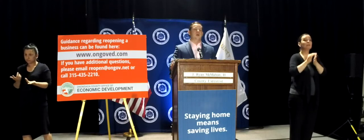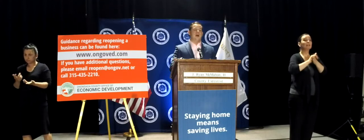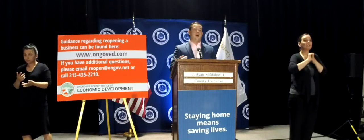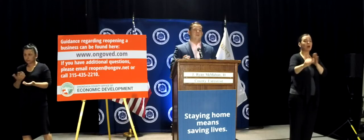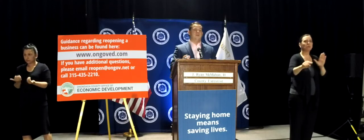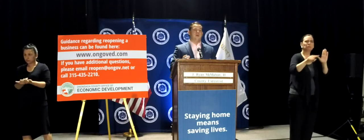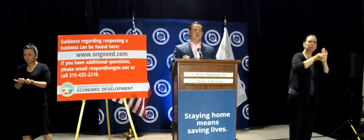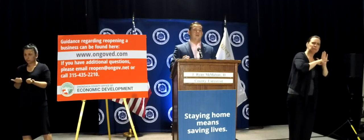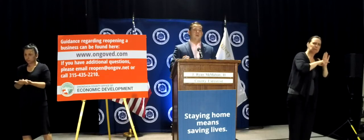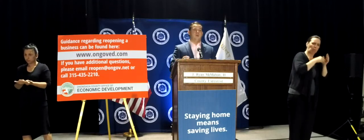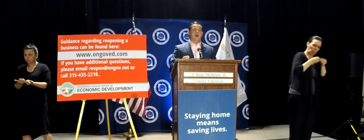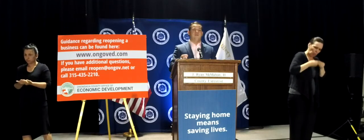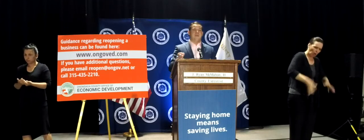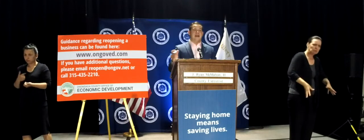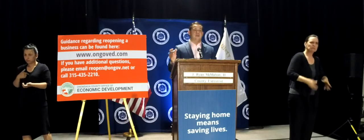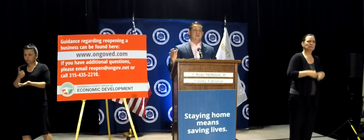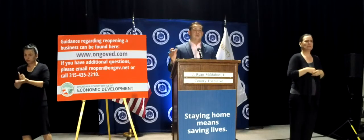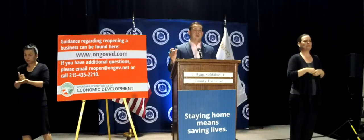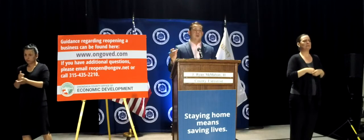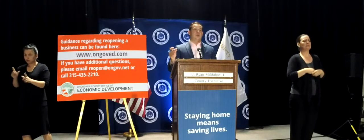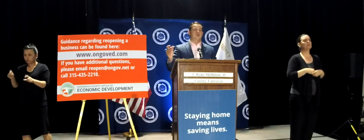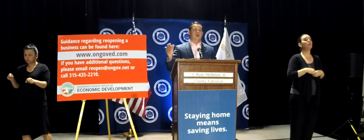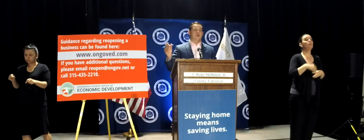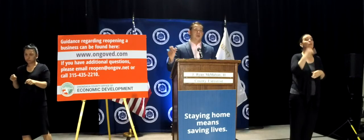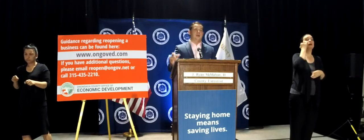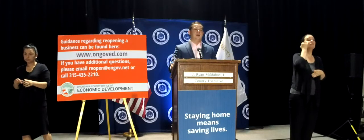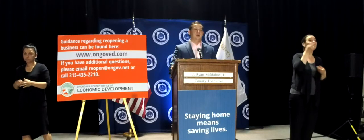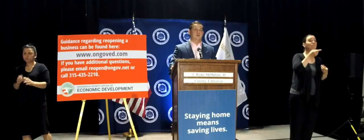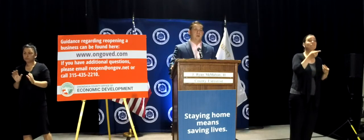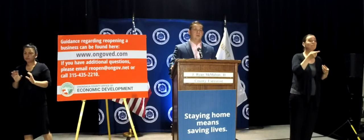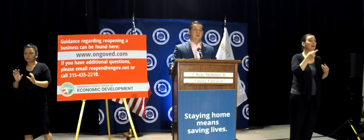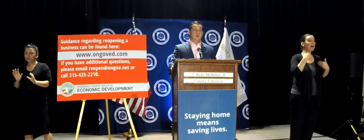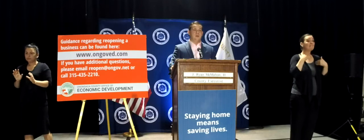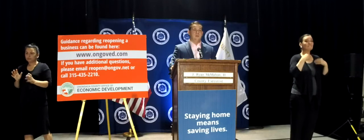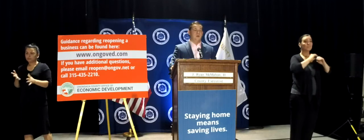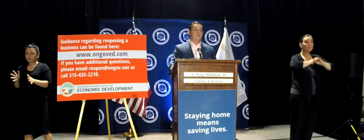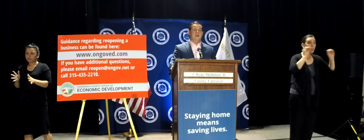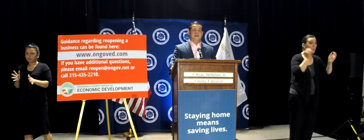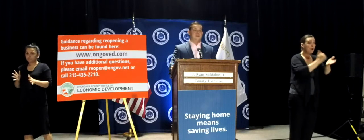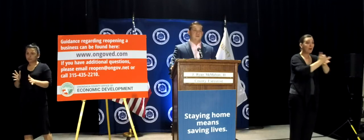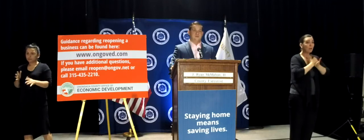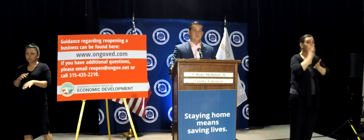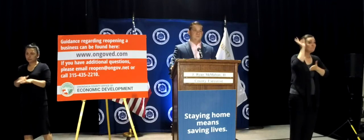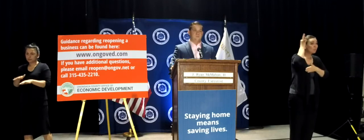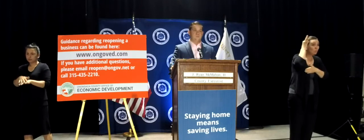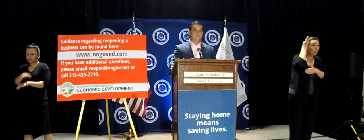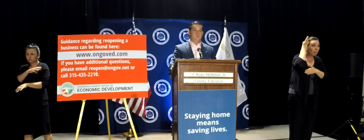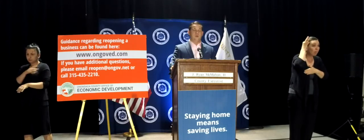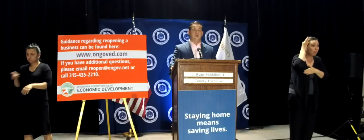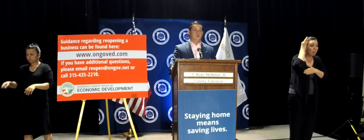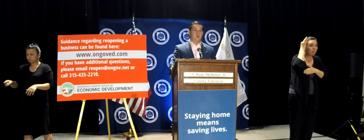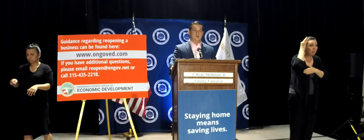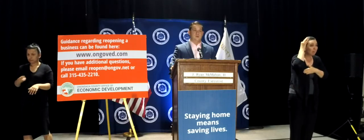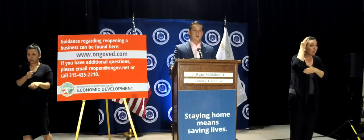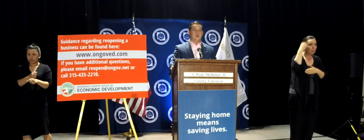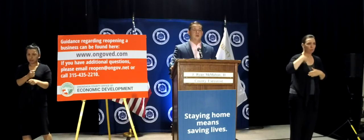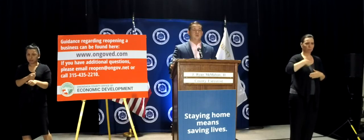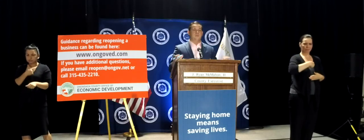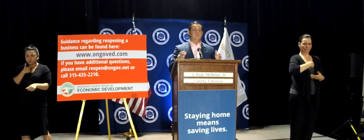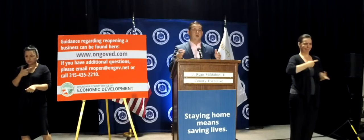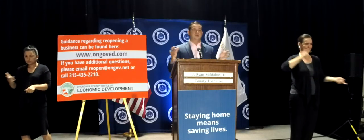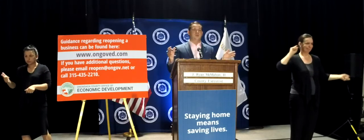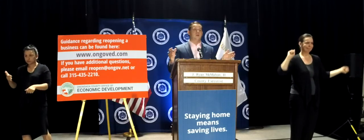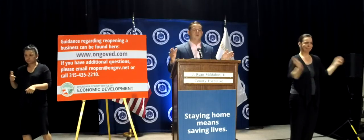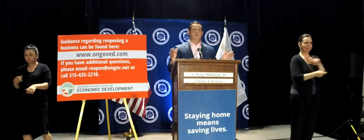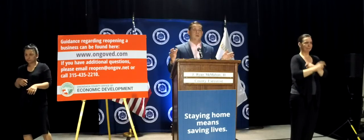If we don't get help from the federal government, we'll have massive restructuring in county government. It will be massive. We have no choice because